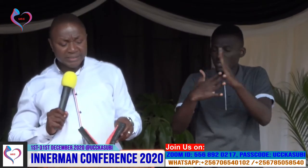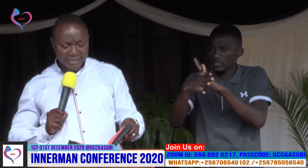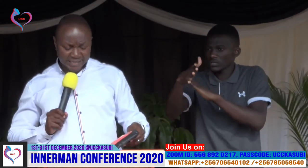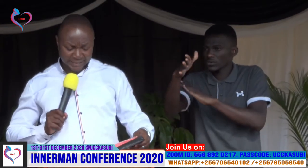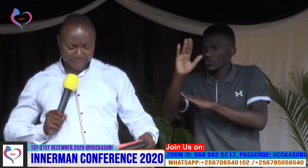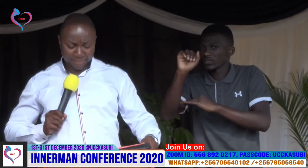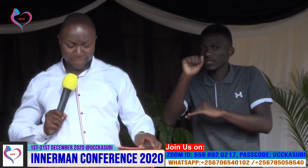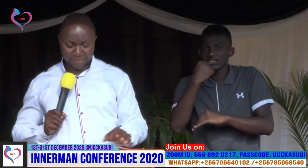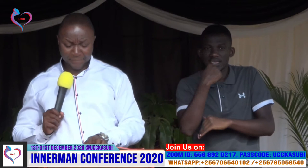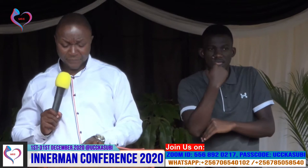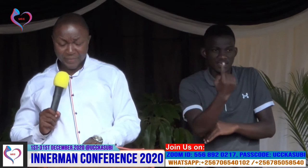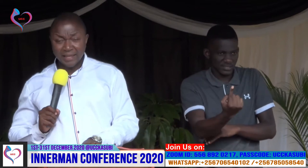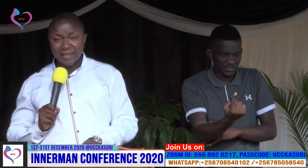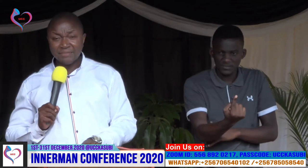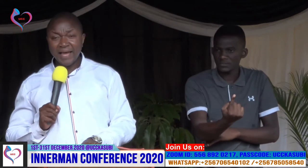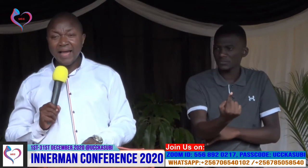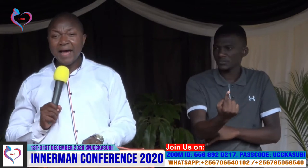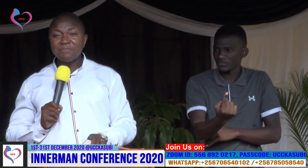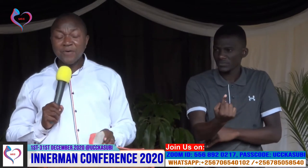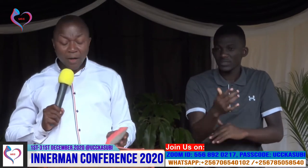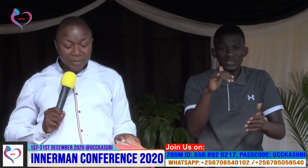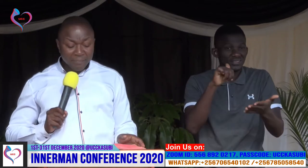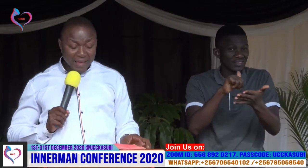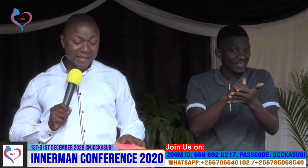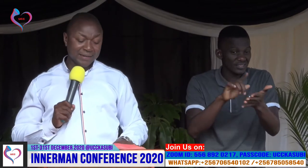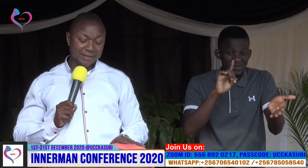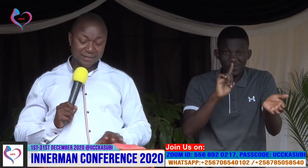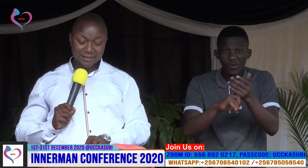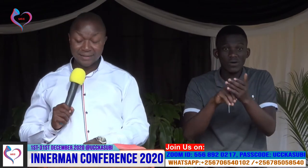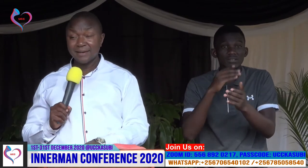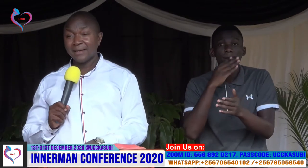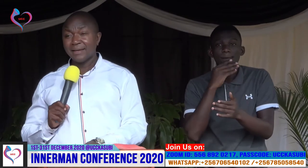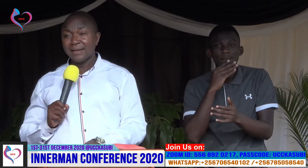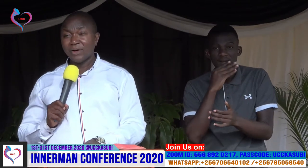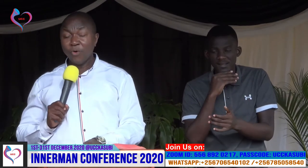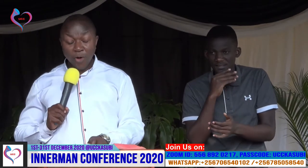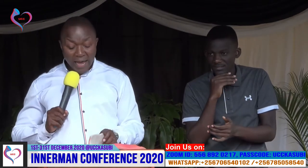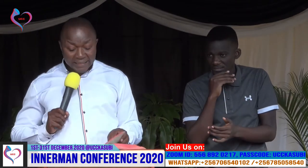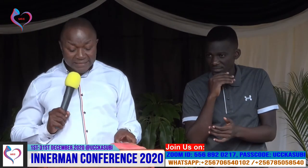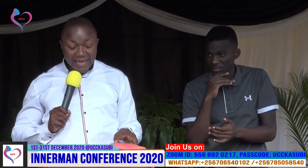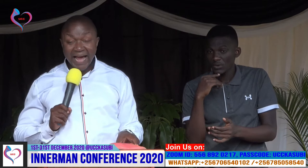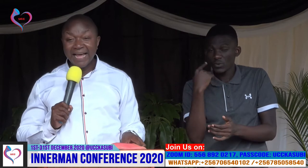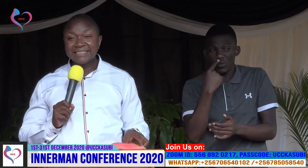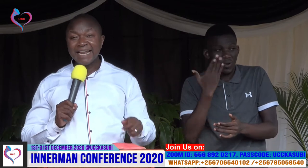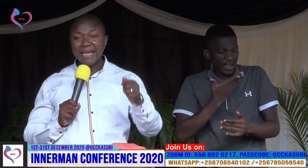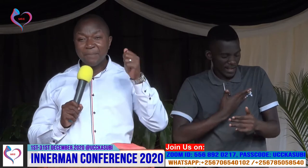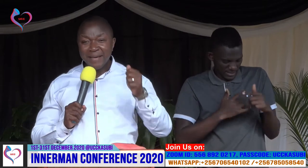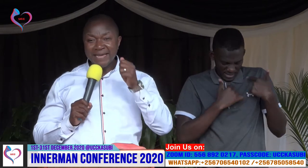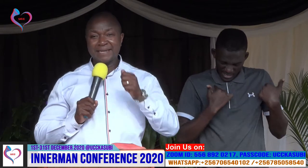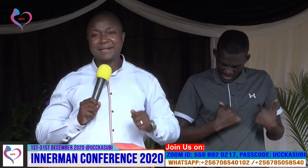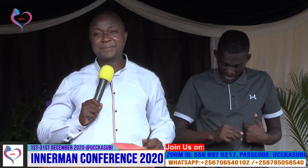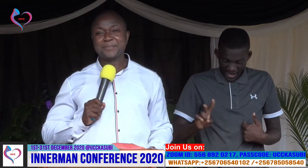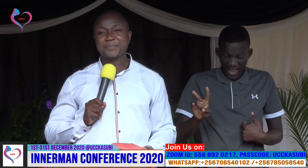will say that I have found a man who has a heart